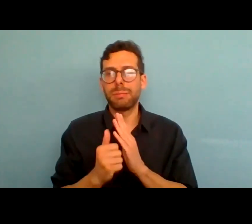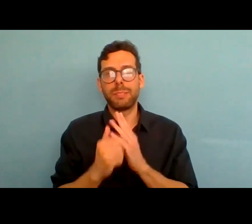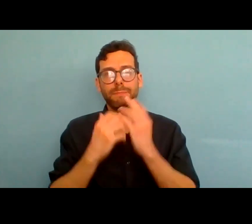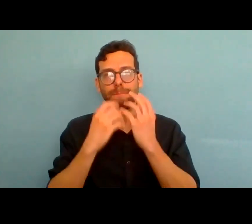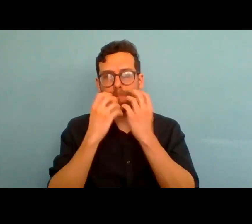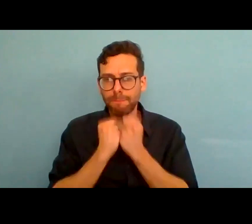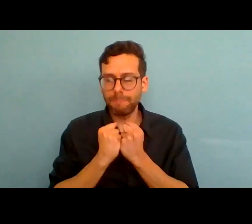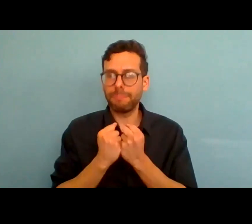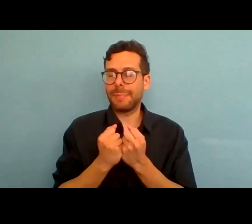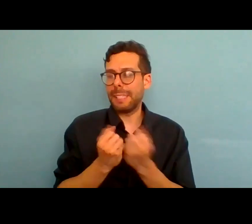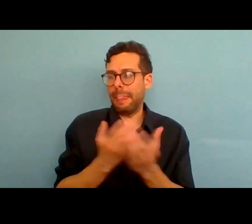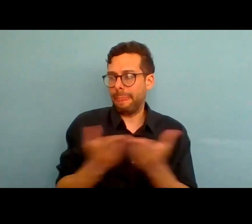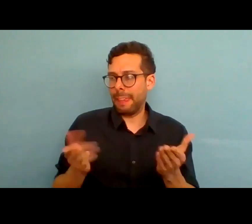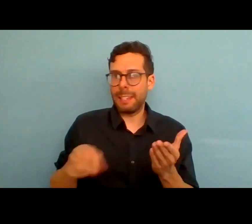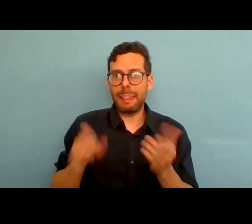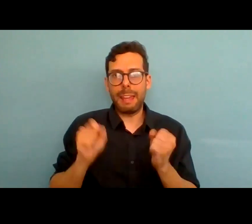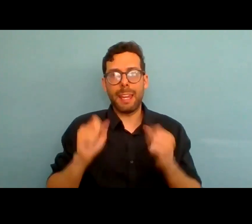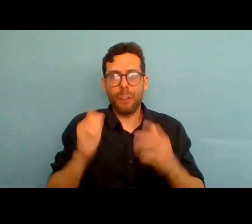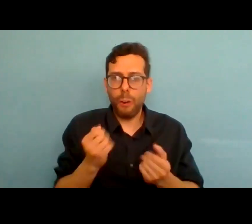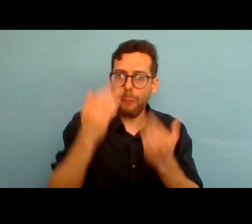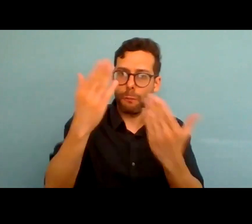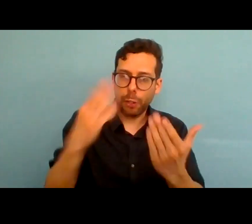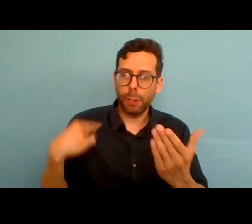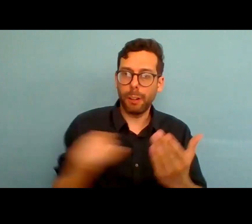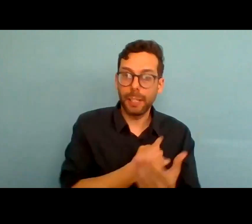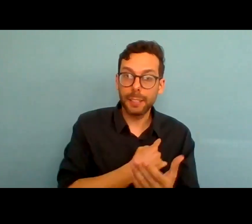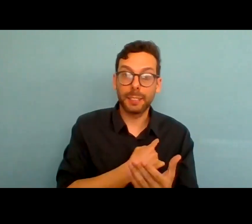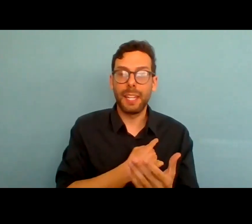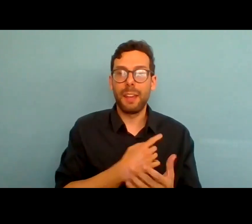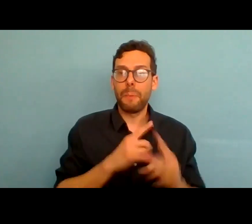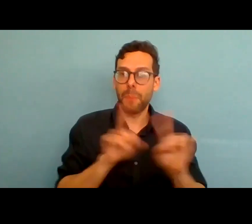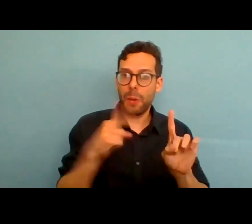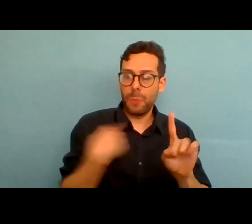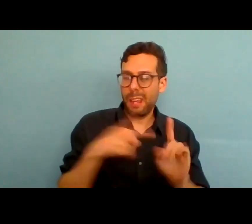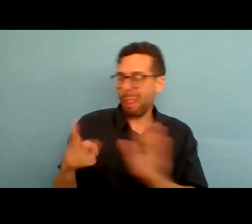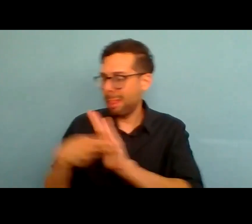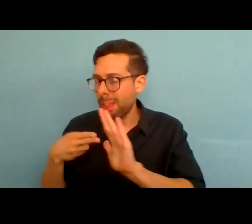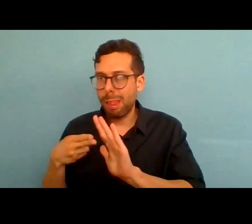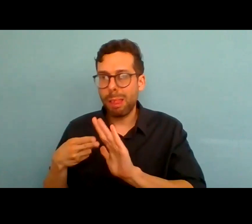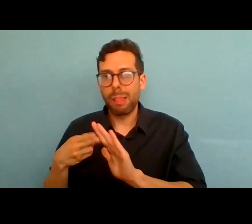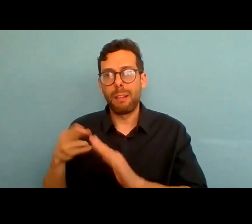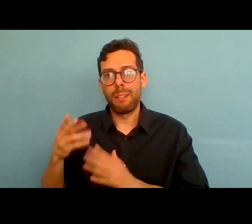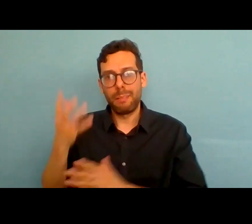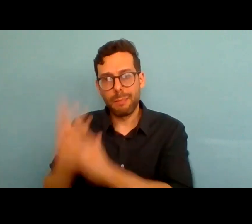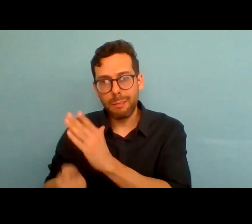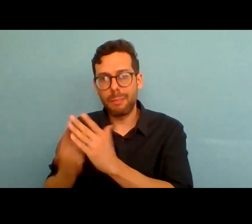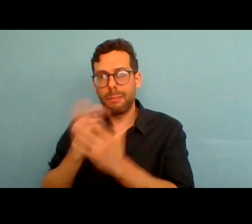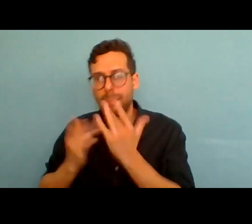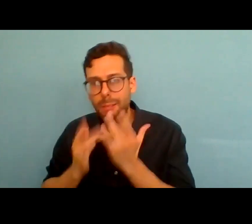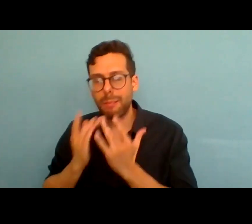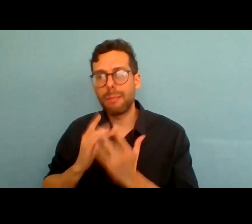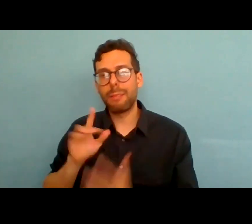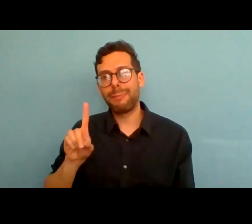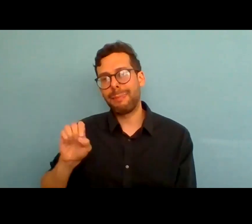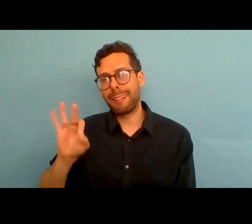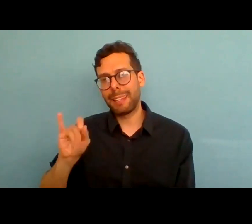things to offer the rest of us that have decided to label them as having deficits. So it's important to understand. I like to